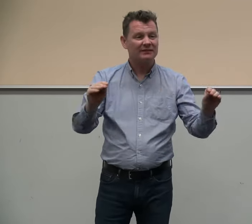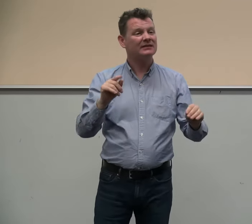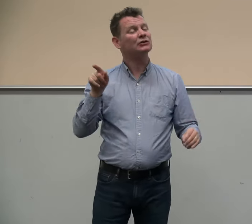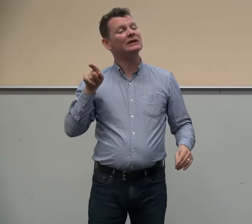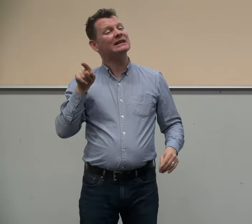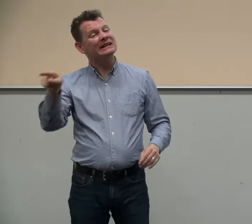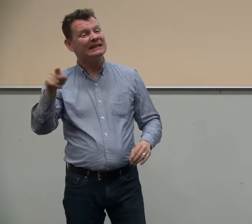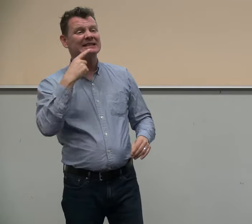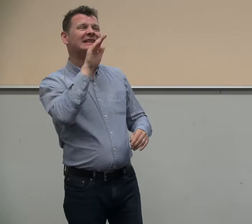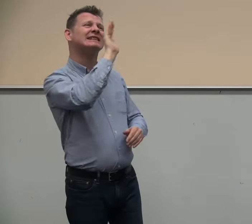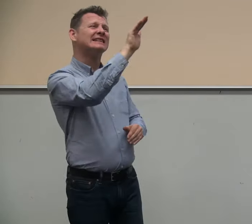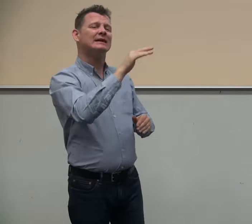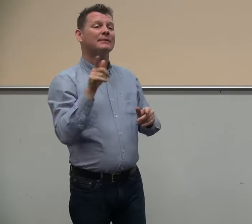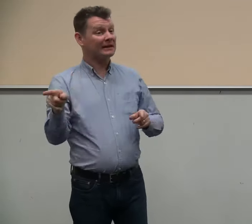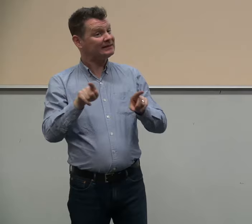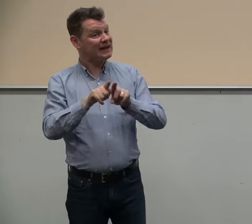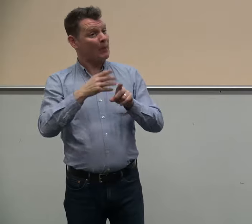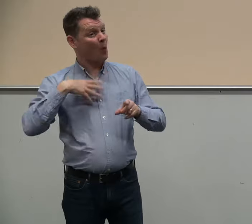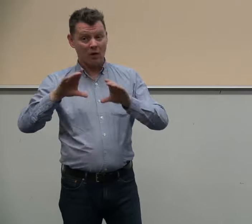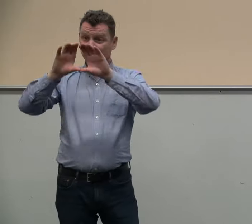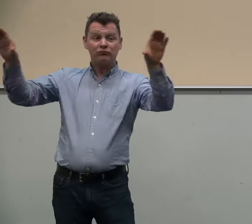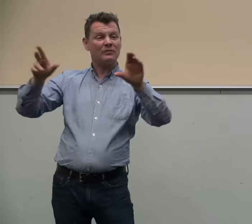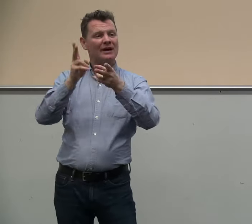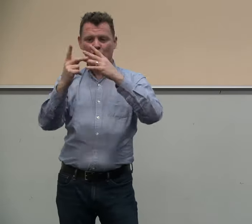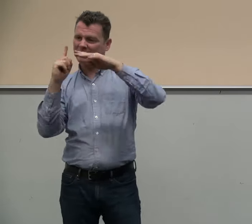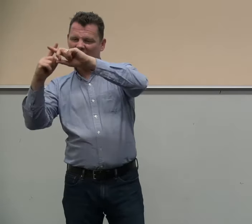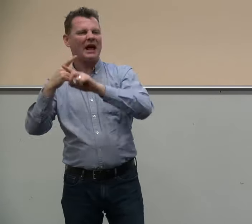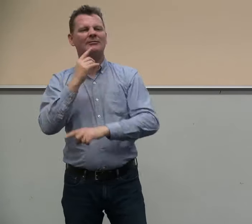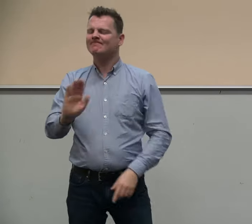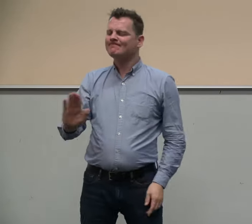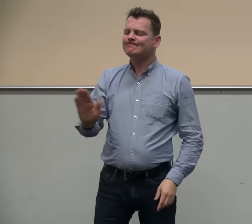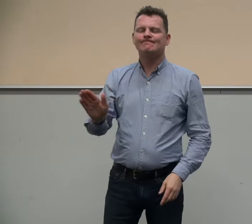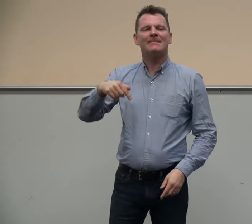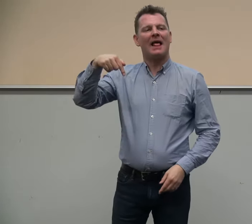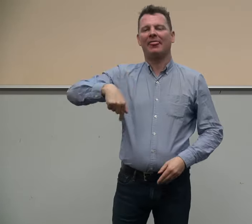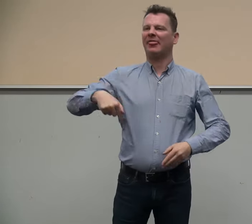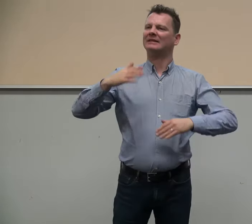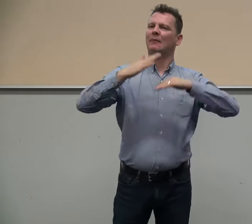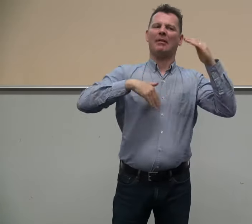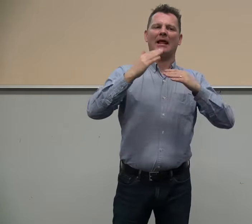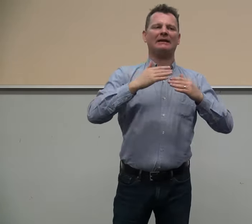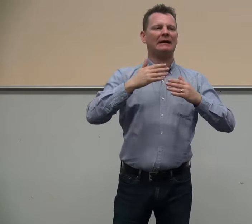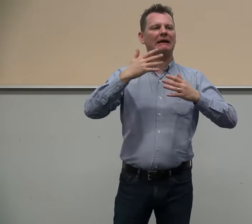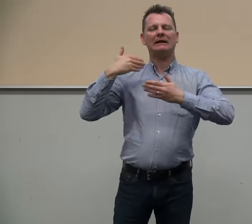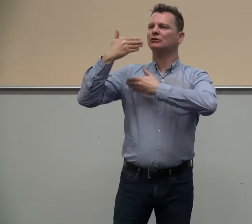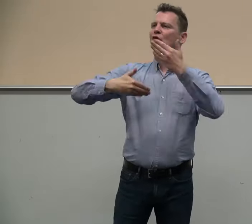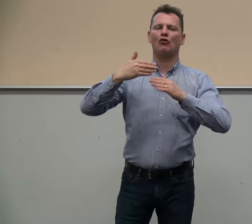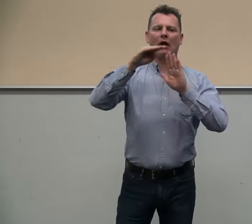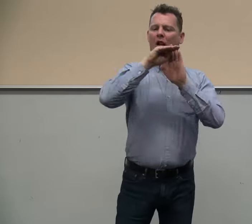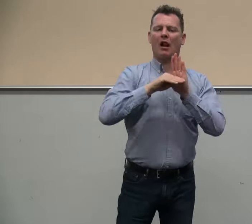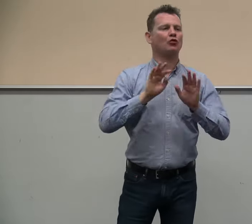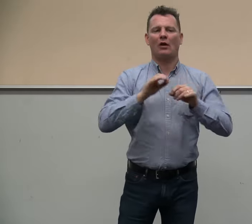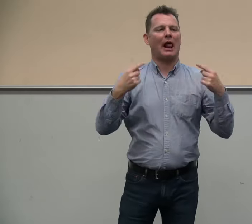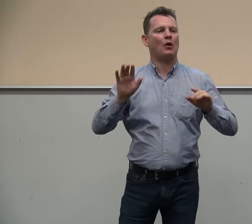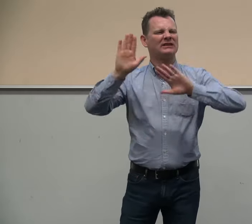building. And they have no authority to overrule that. So that's kind of classic within the theatre,